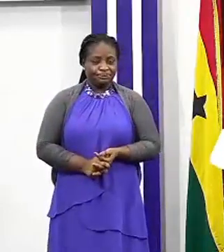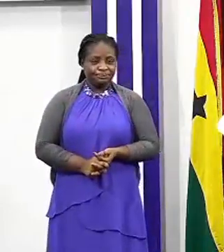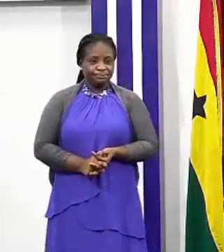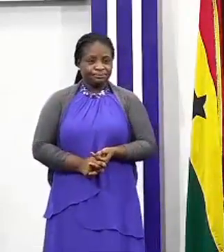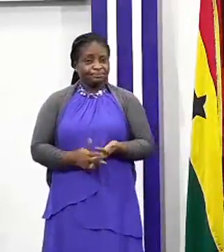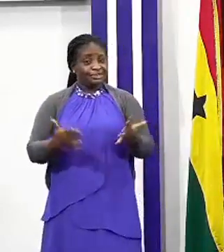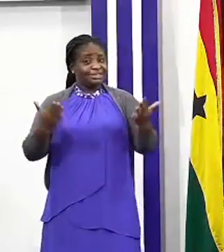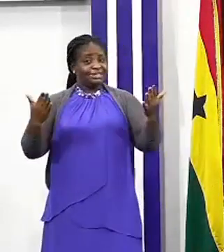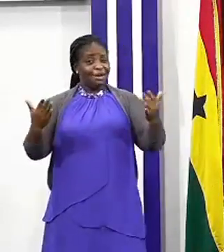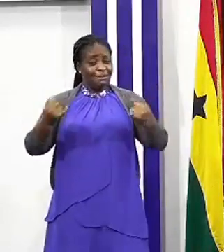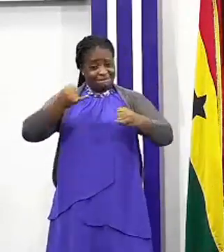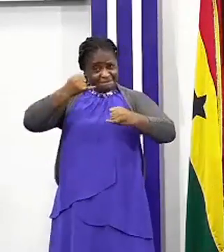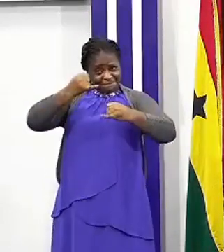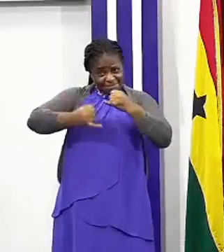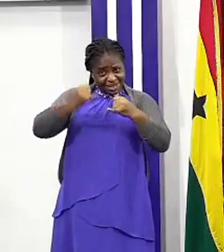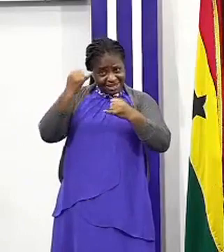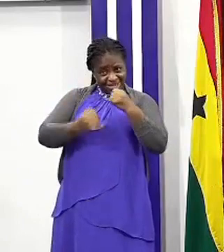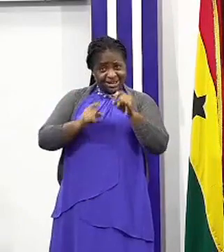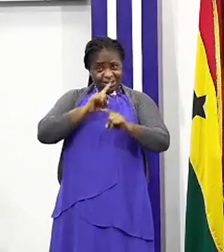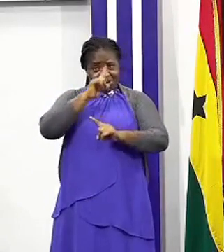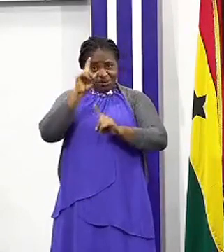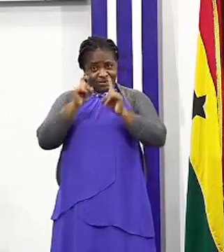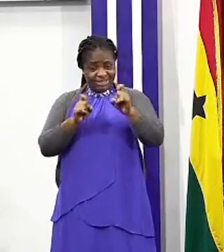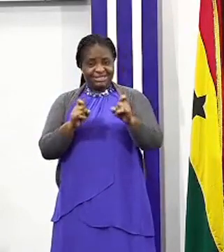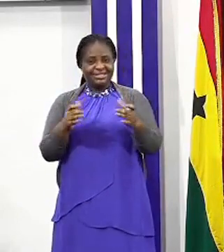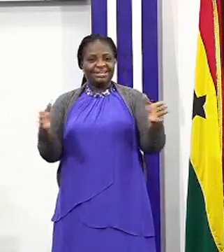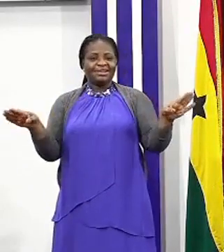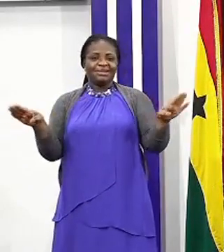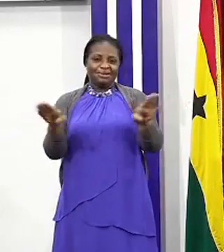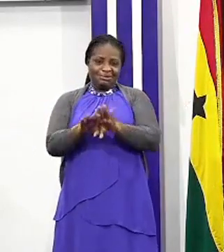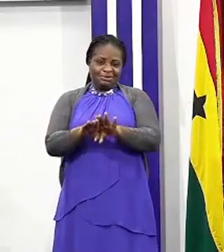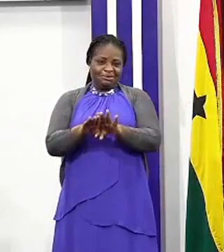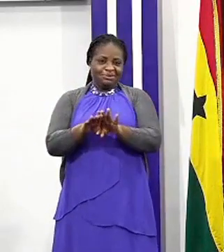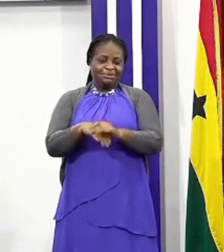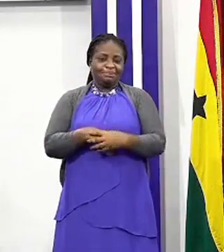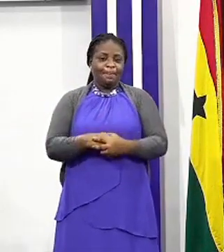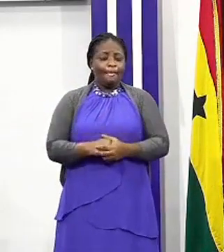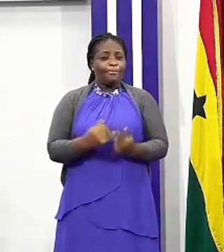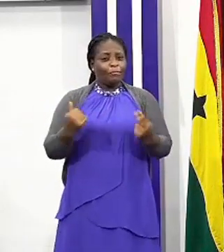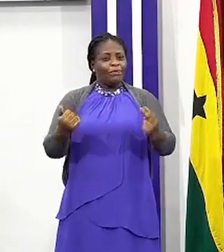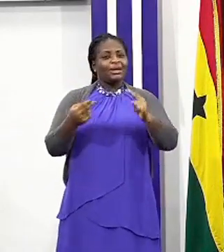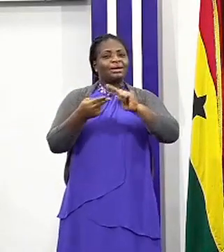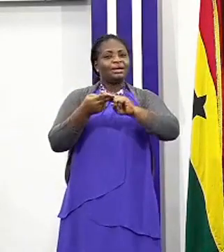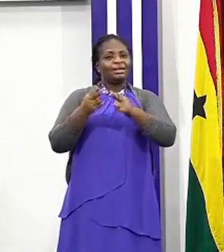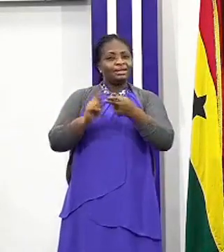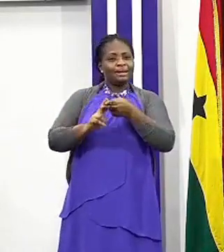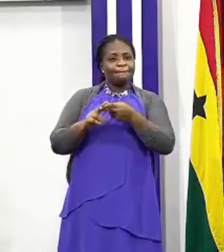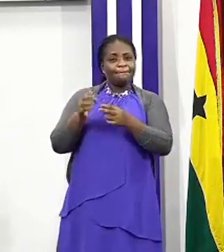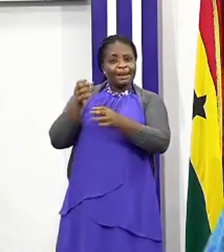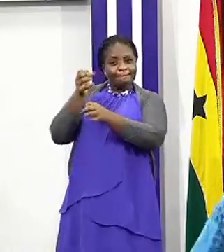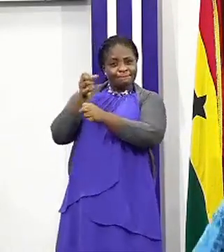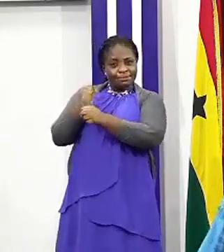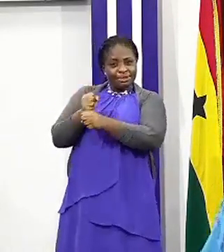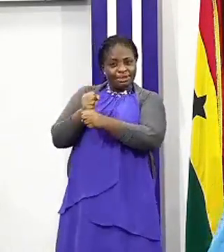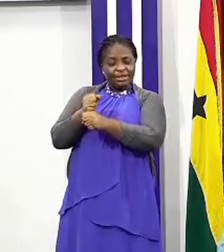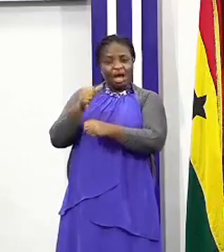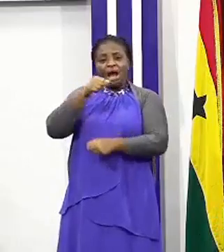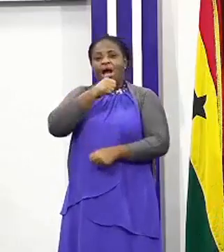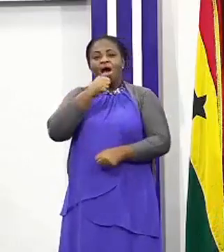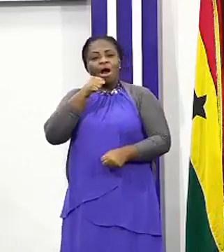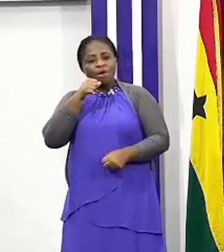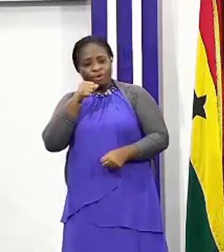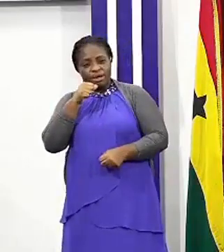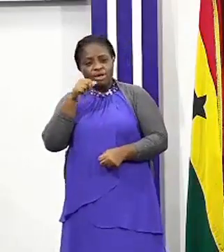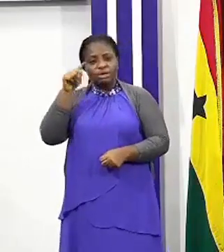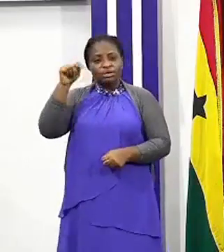Colleagues, we're going to take a final batch of questions and wrap up after this. There are a number of other briefs we have for you, agriculture,